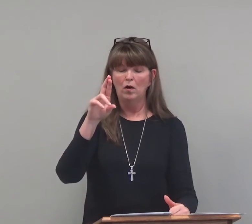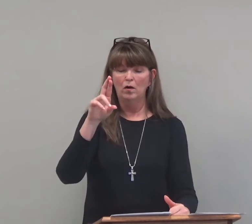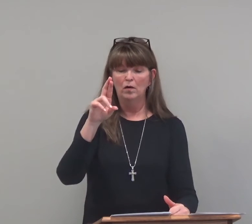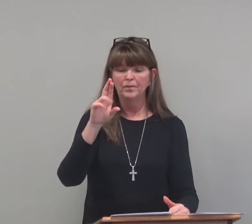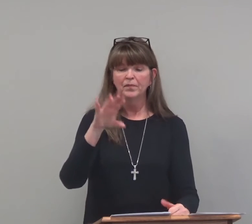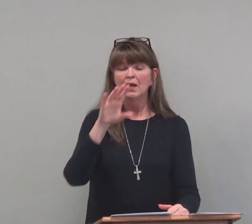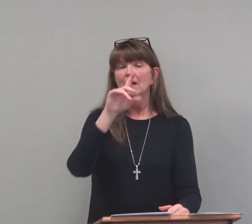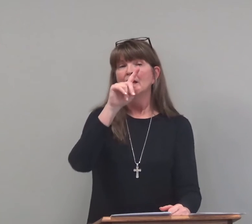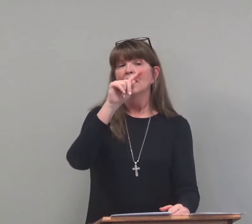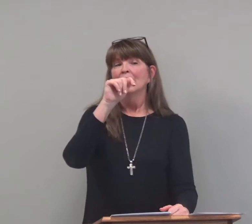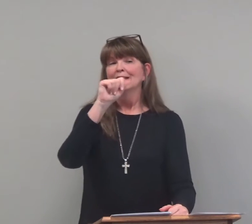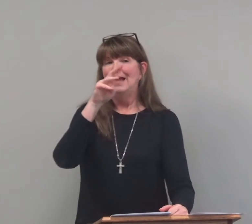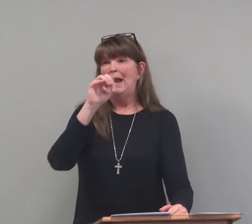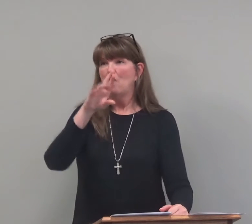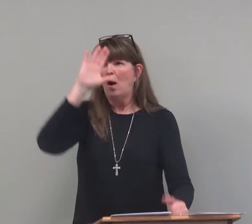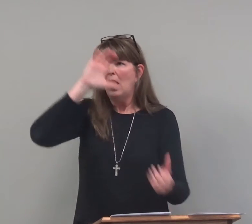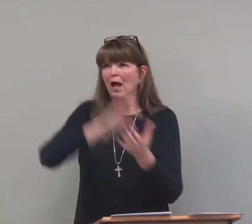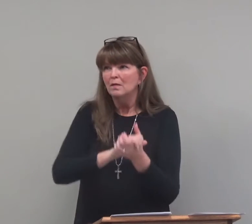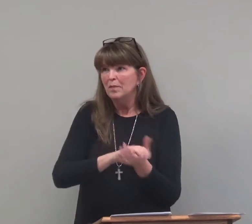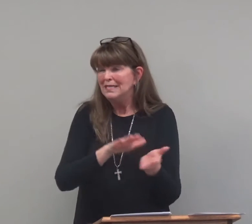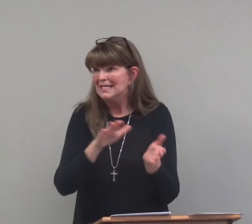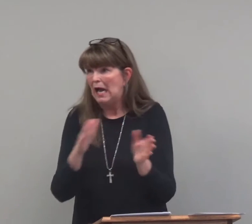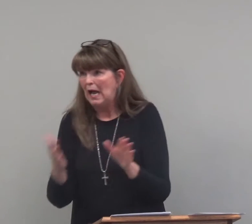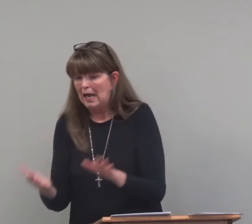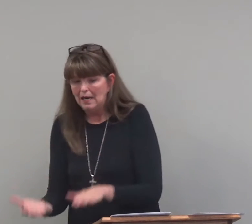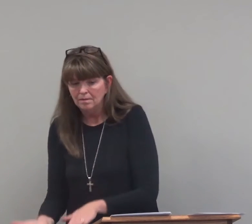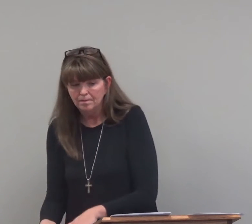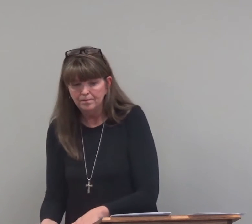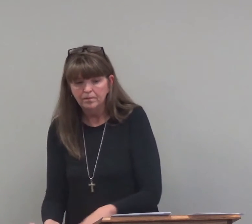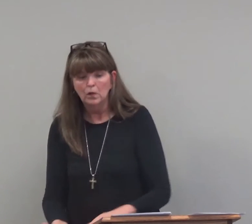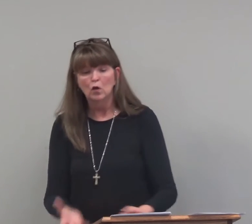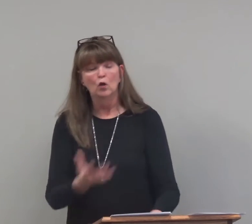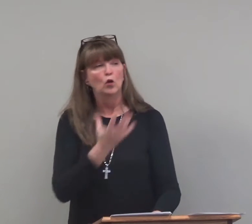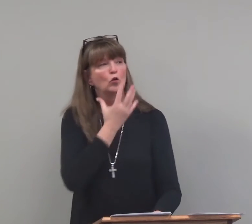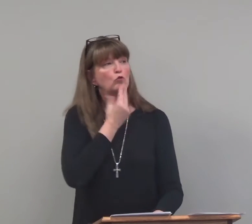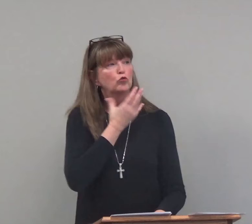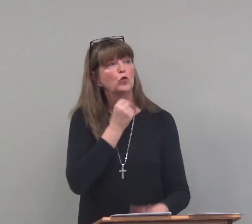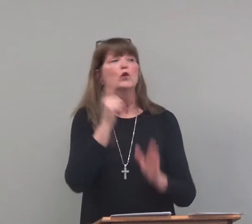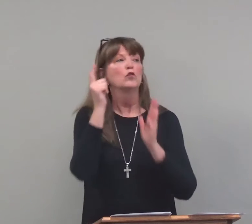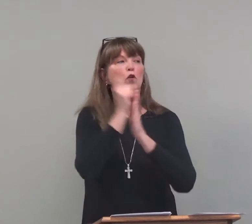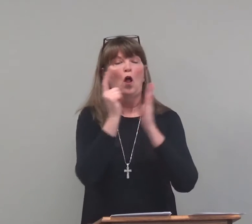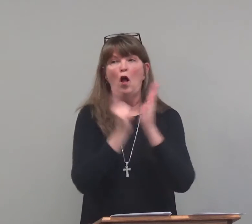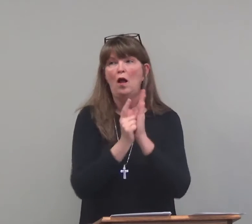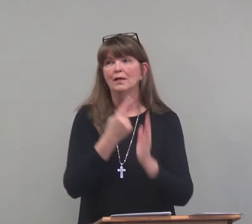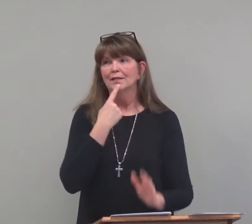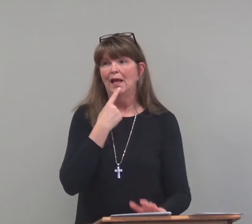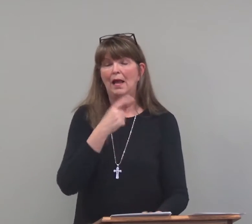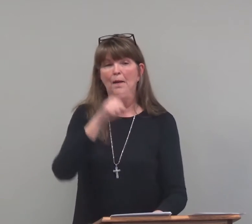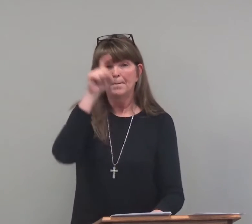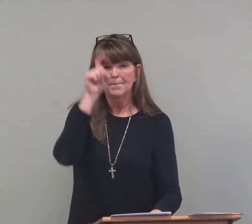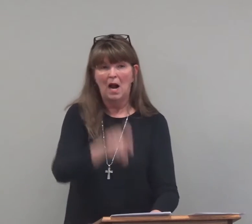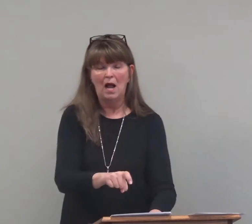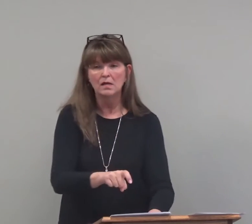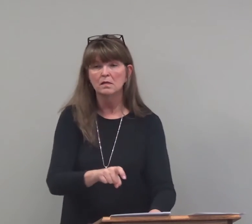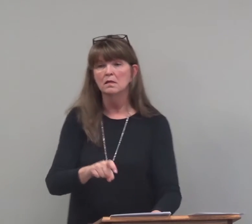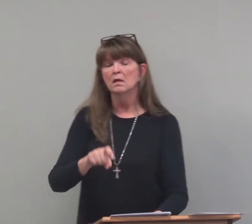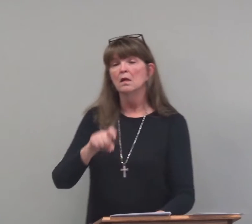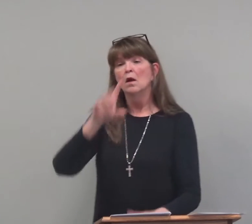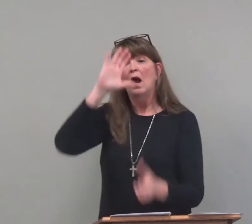And that begins with Tamar. Now Tamar's husband had passed. And according to Jewish law, it said